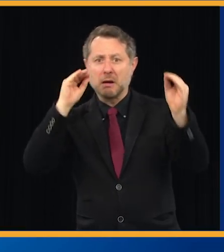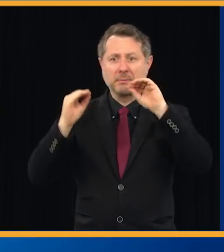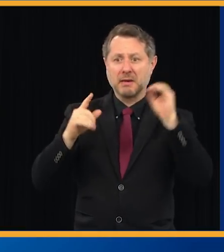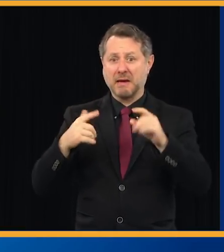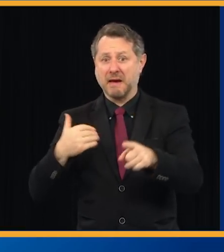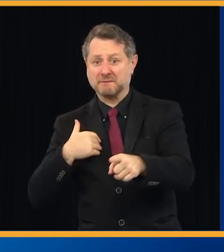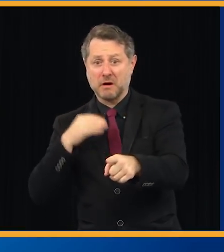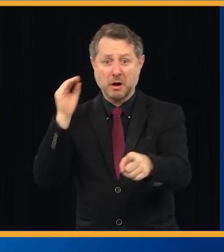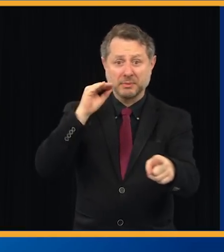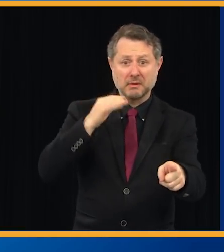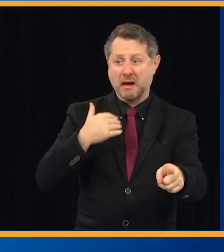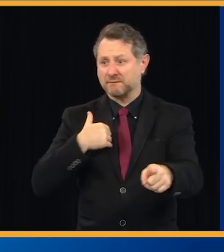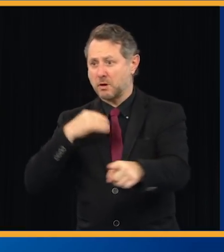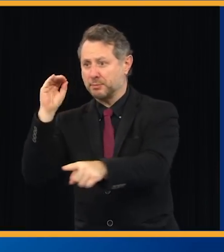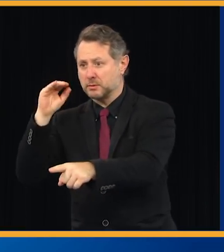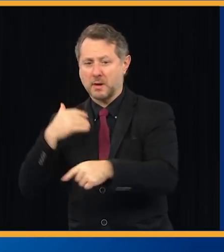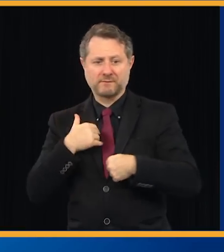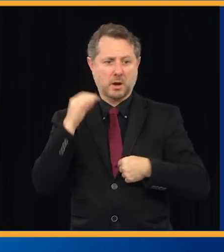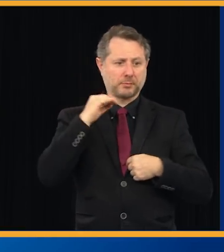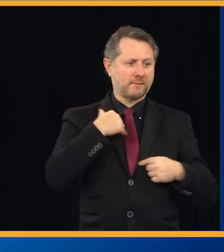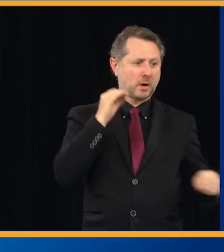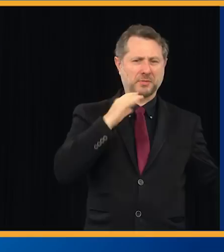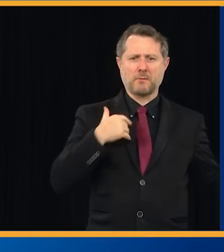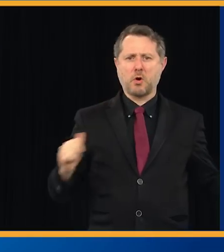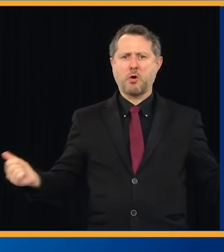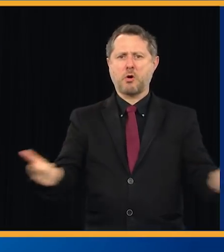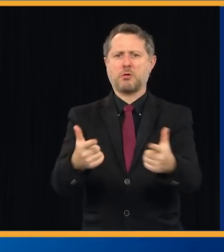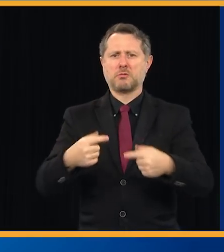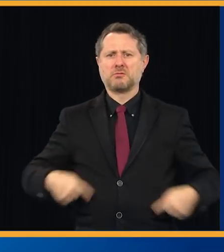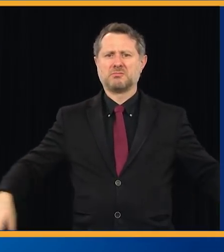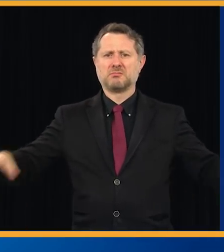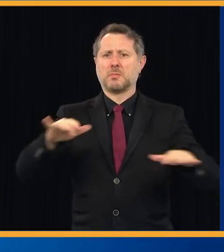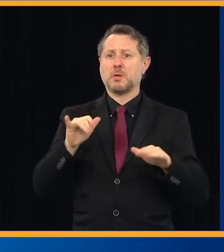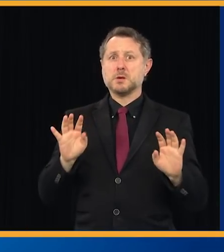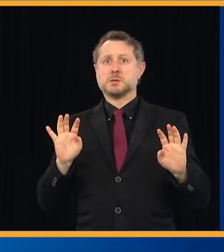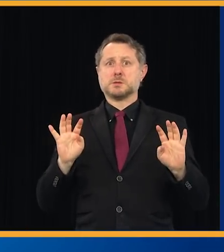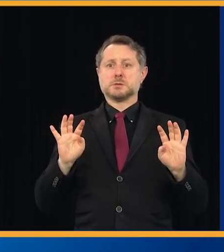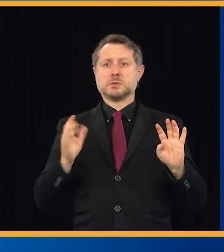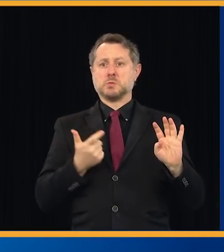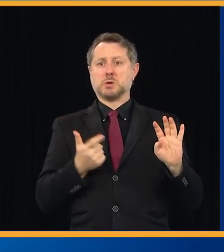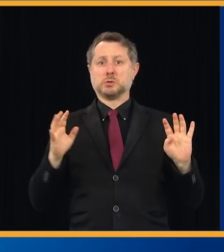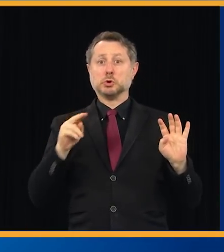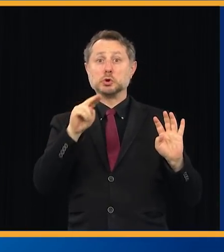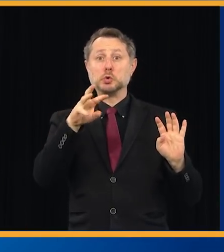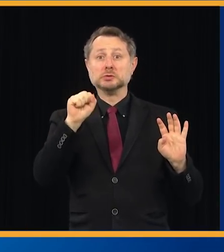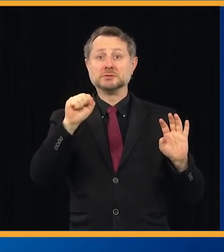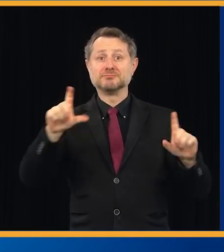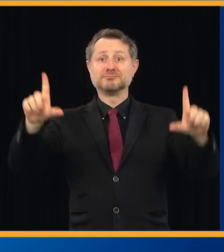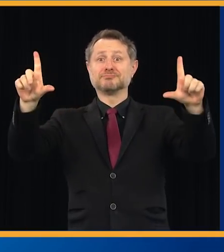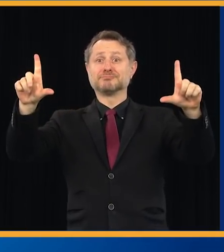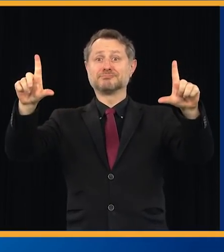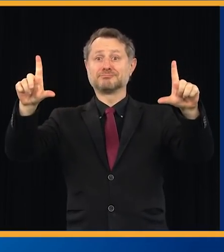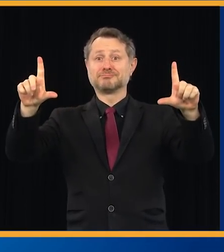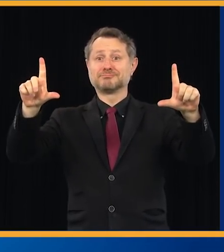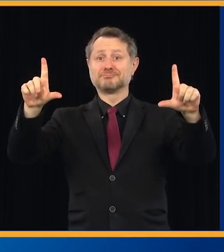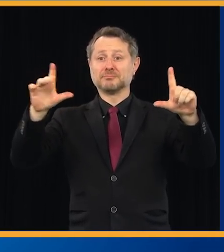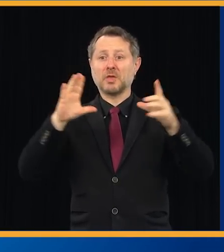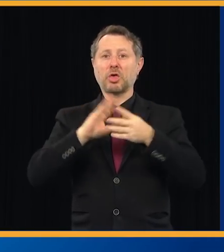has watch the news, talk to people. Everyone has an opinion on what we should be